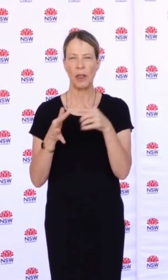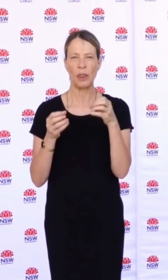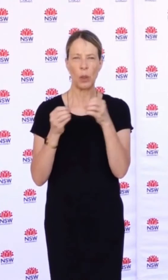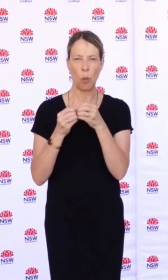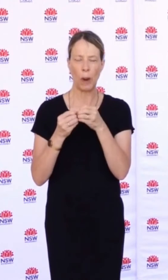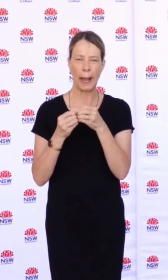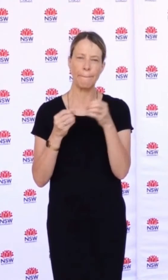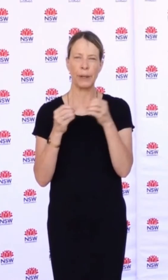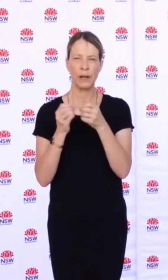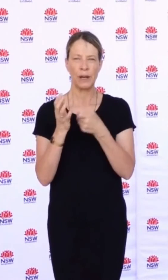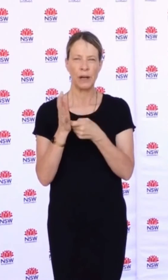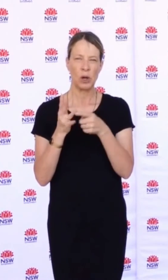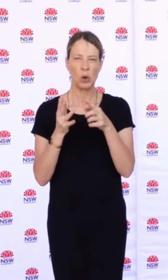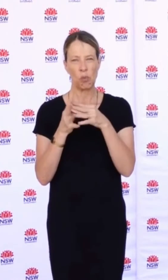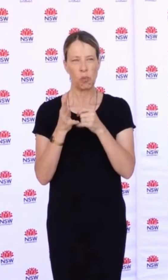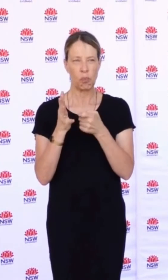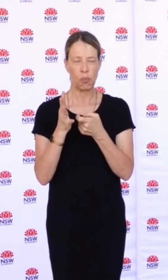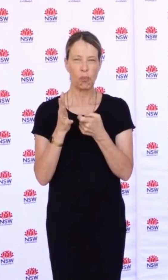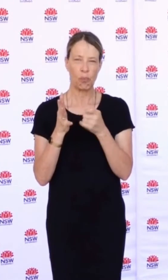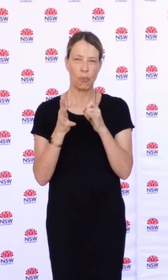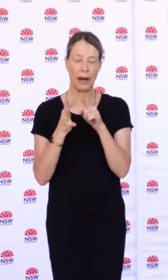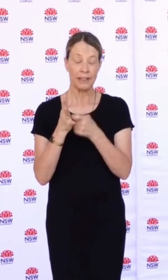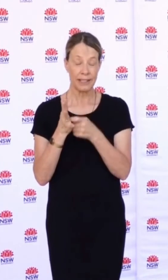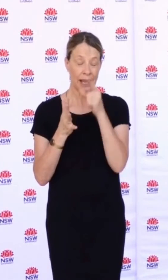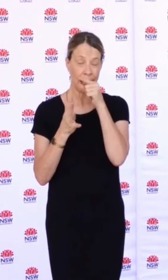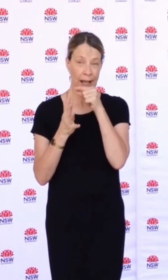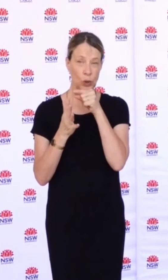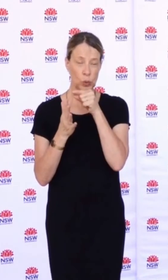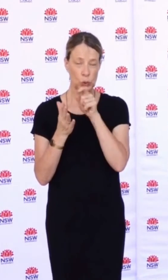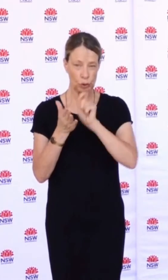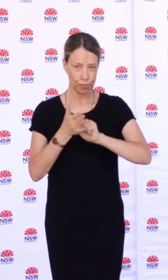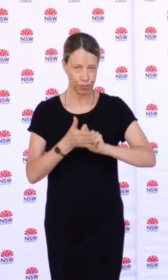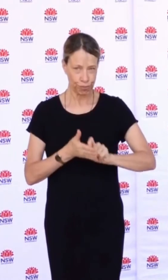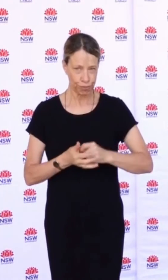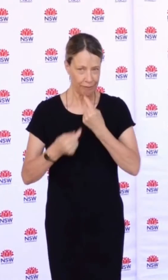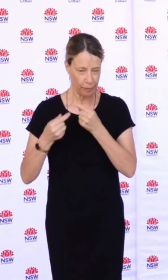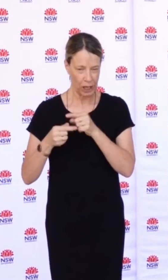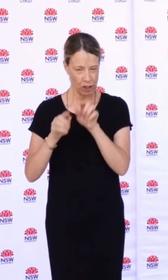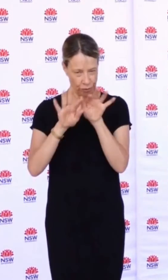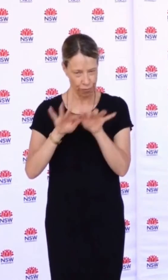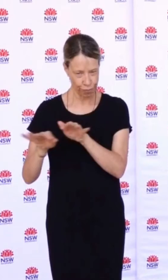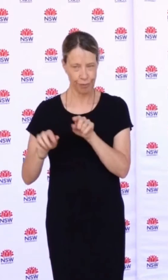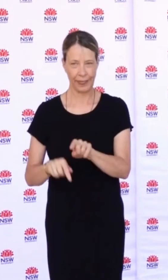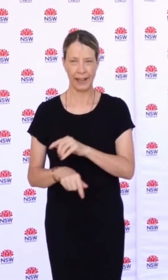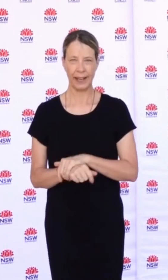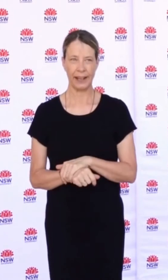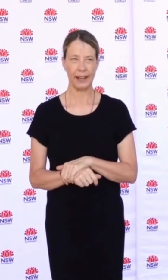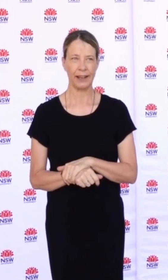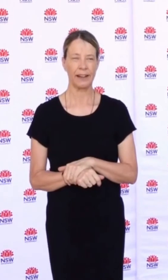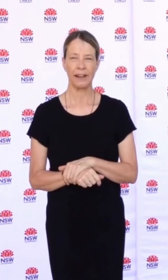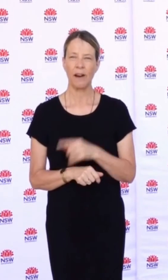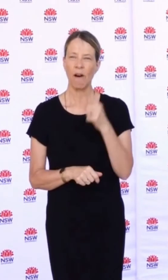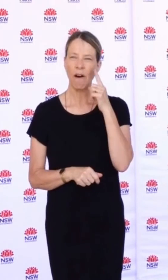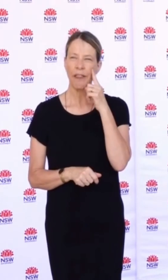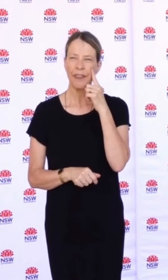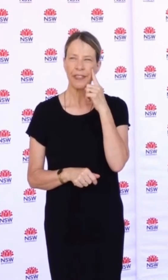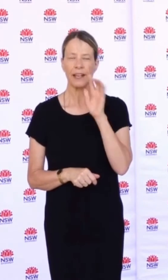But we are stronger today than we were yesterday and 2 weeks ago. But there was a glitch for 2 hours.